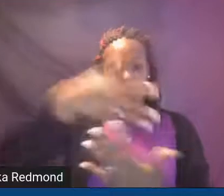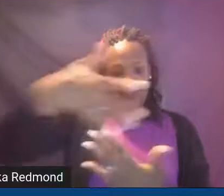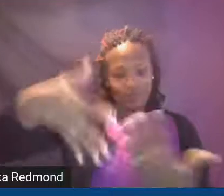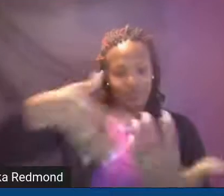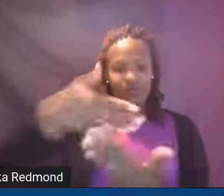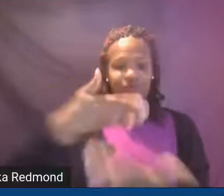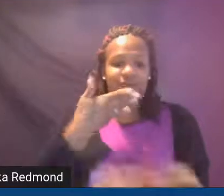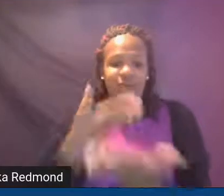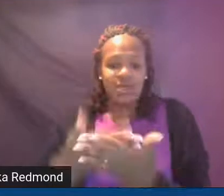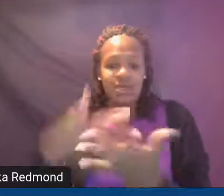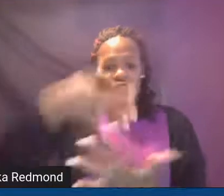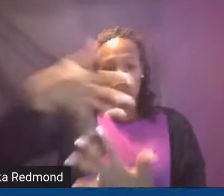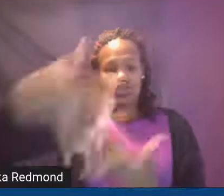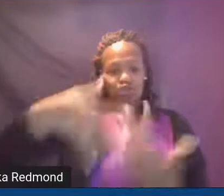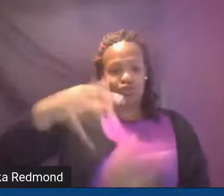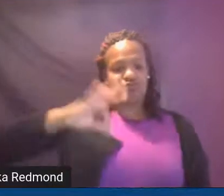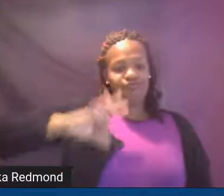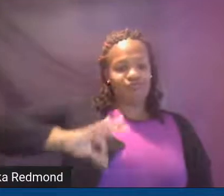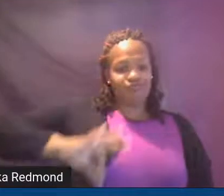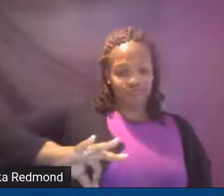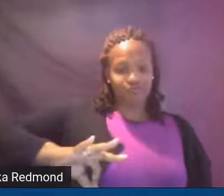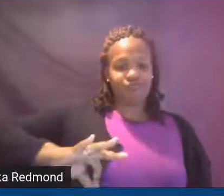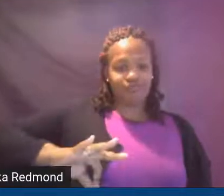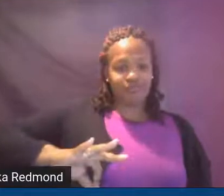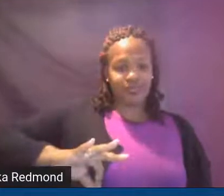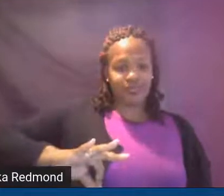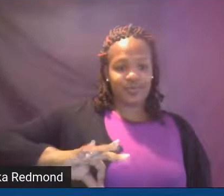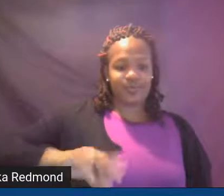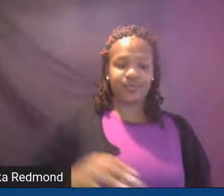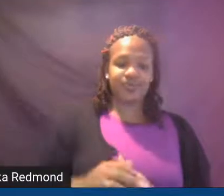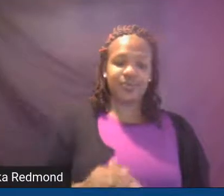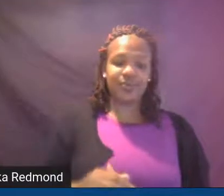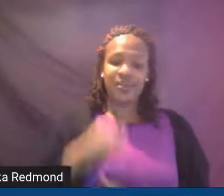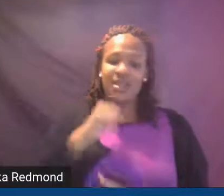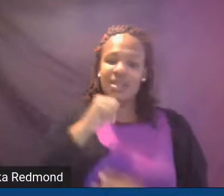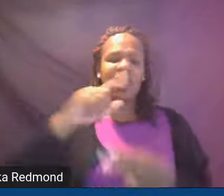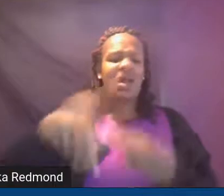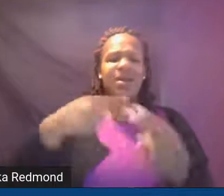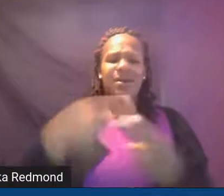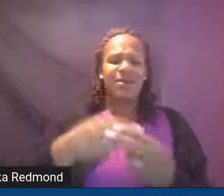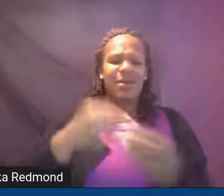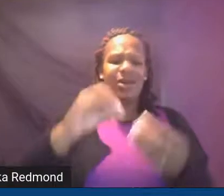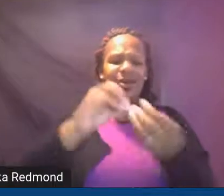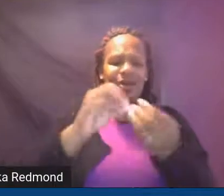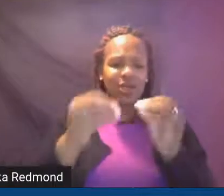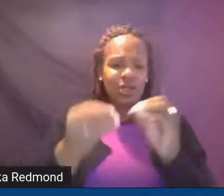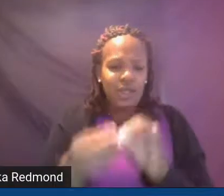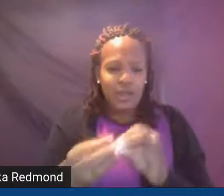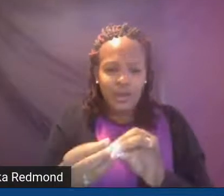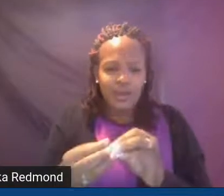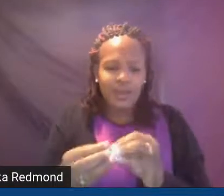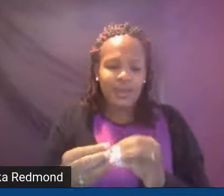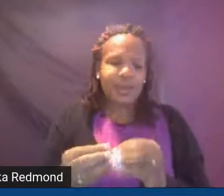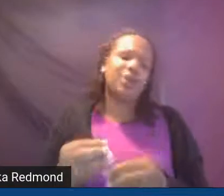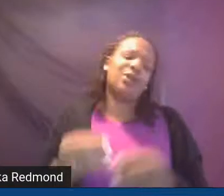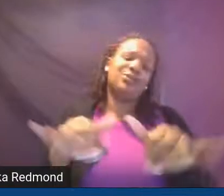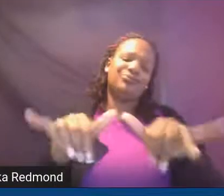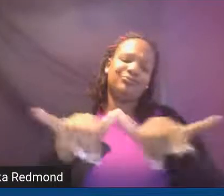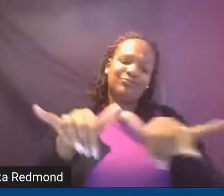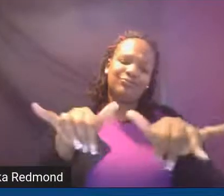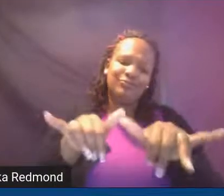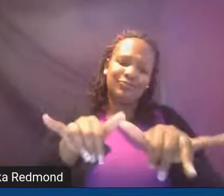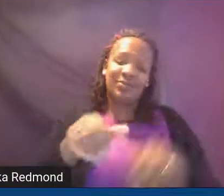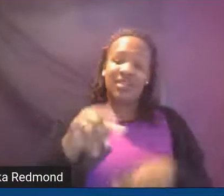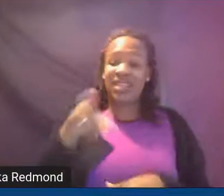social benefit. The social, instead of simply being about metrics and numbers and the accumulation of capital, he recognizes